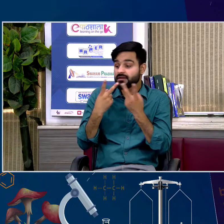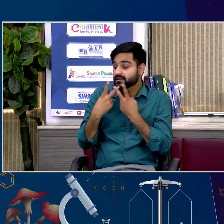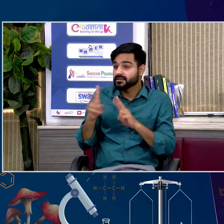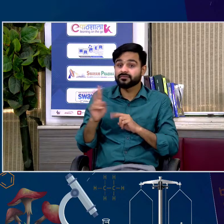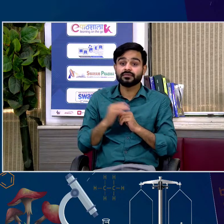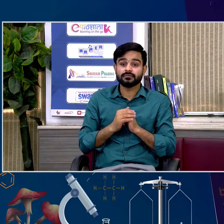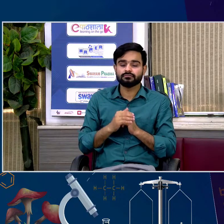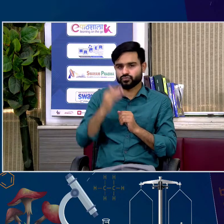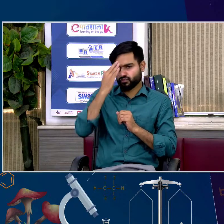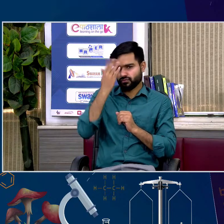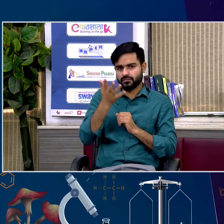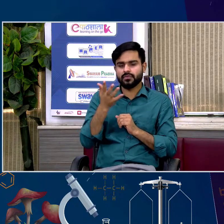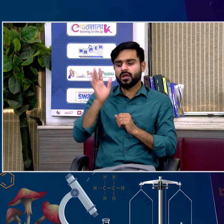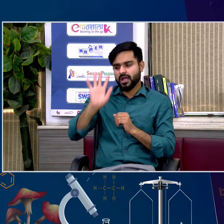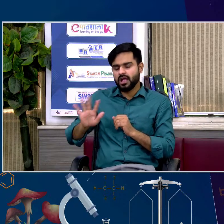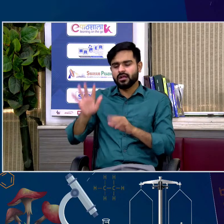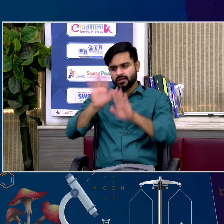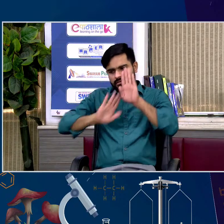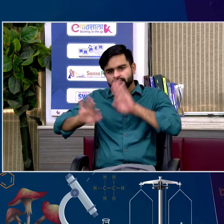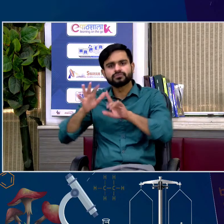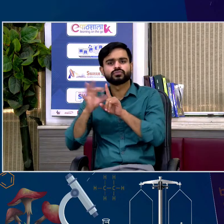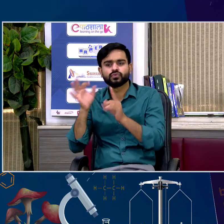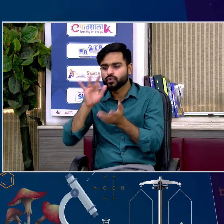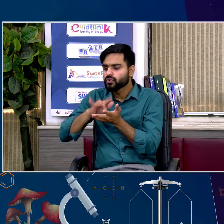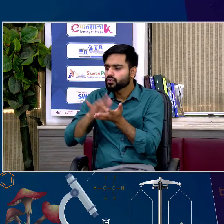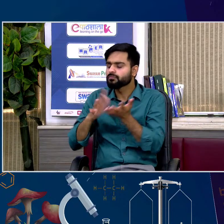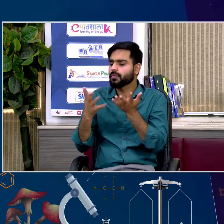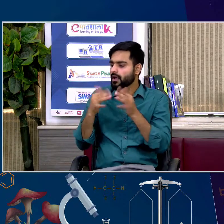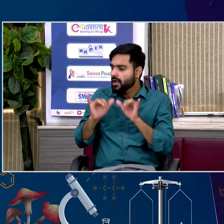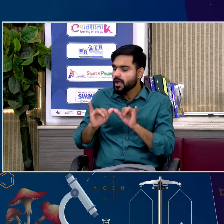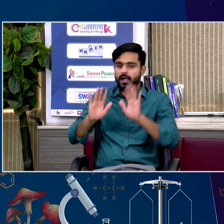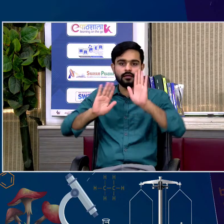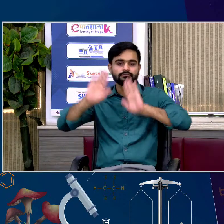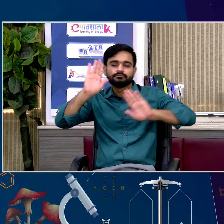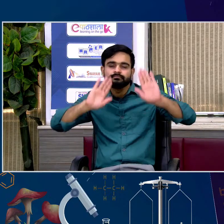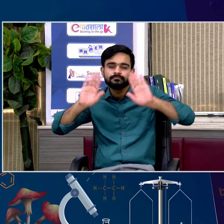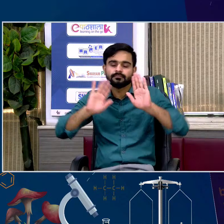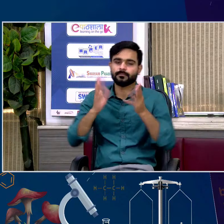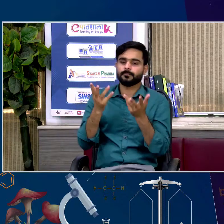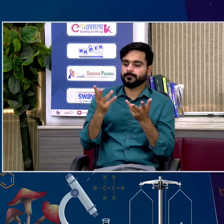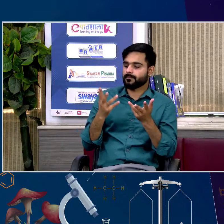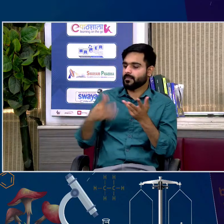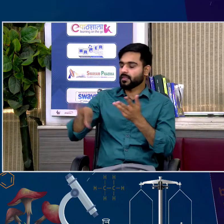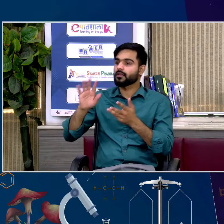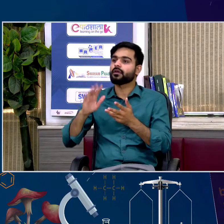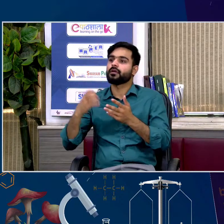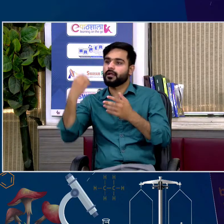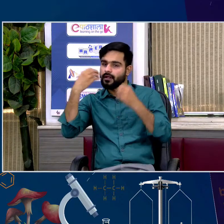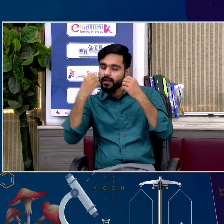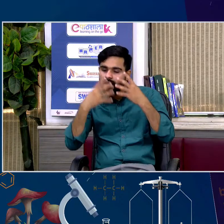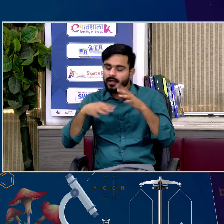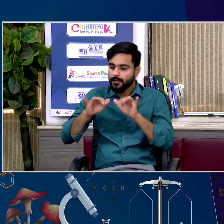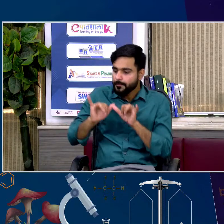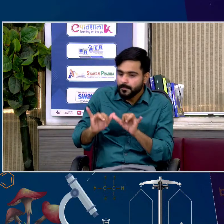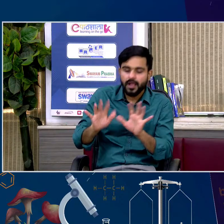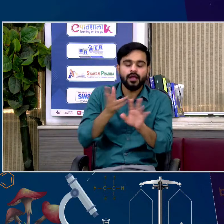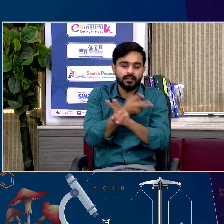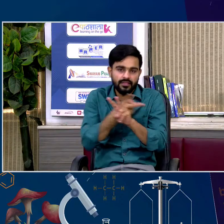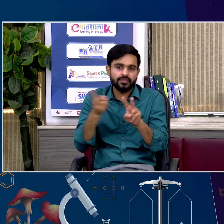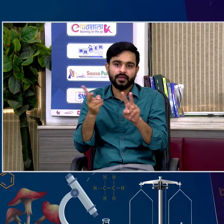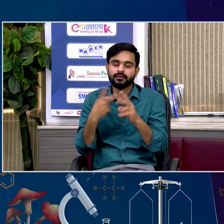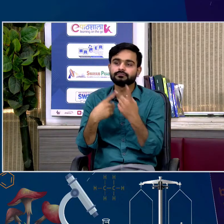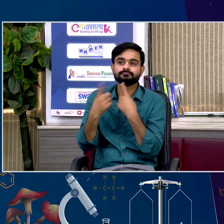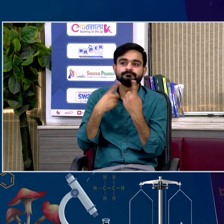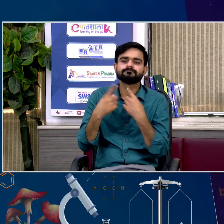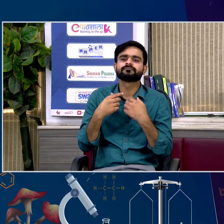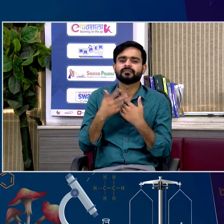differences, have them do activities where they are measuring the hand span, measuring their heights, measuring their weights. And we are talking